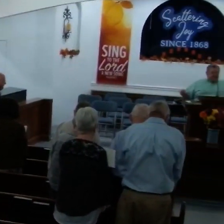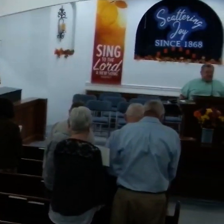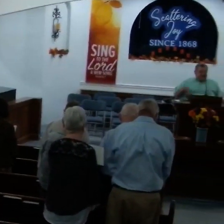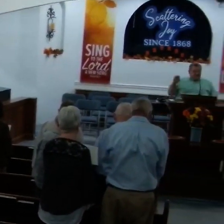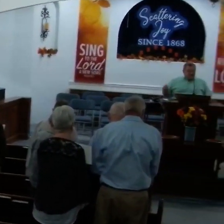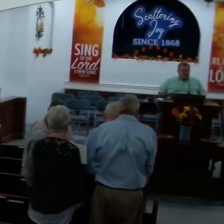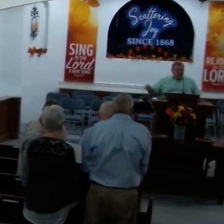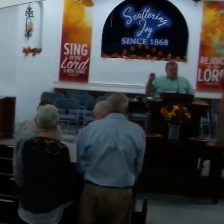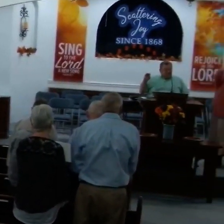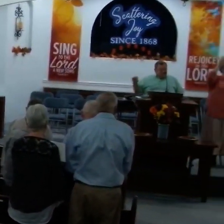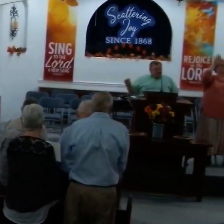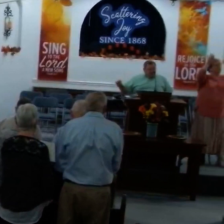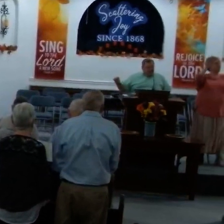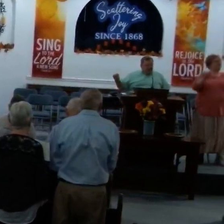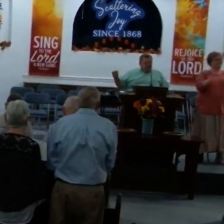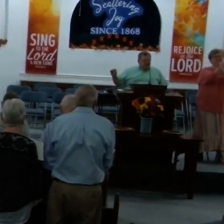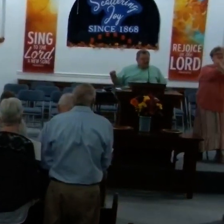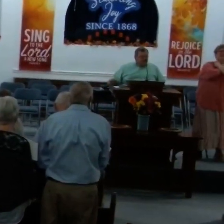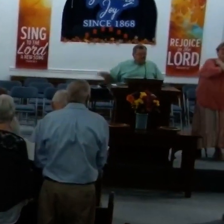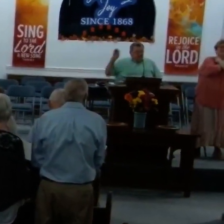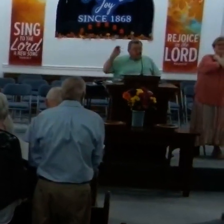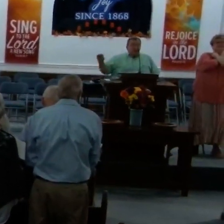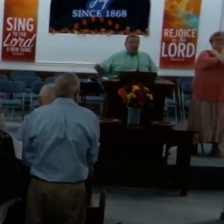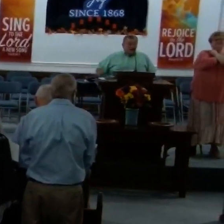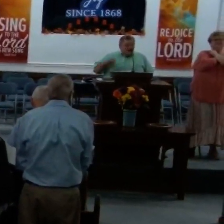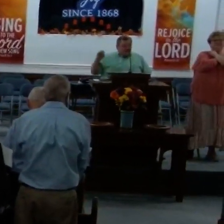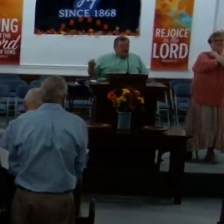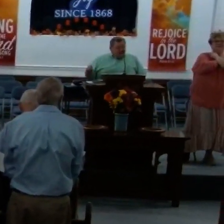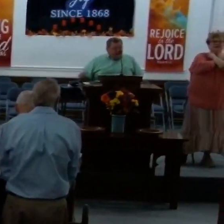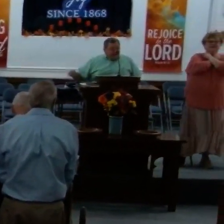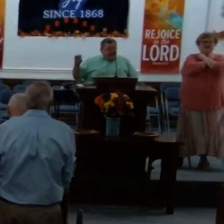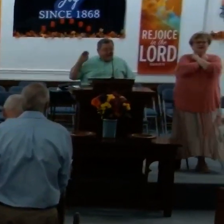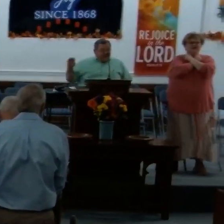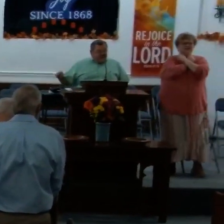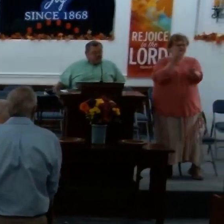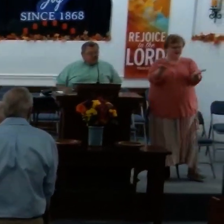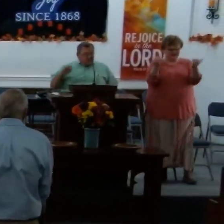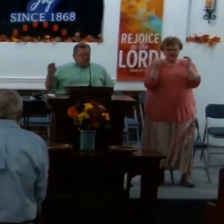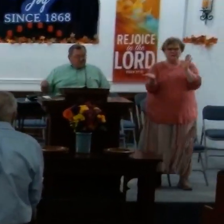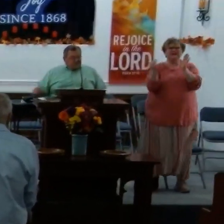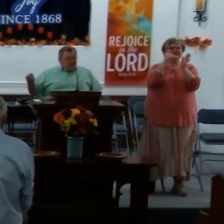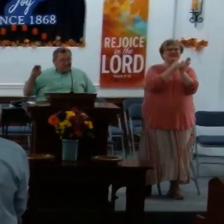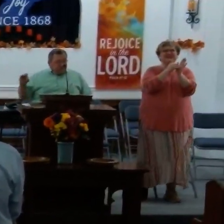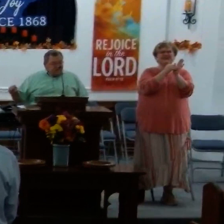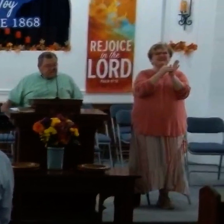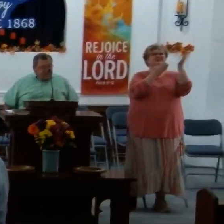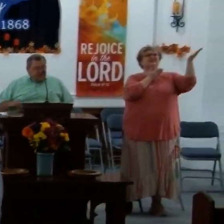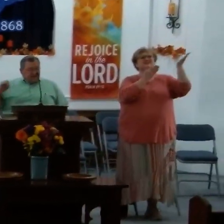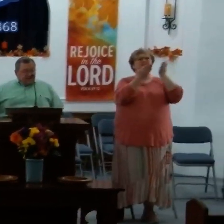proclaim His wondrous love. Come again to serve